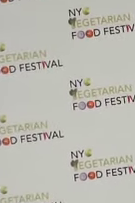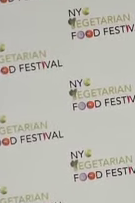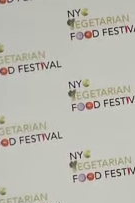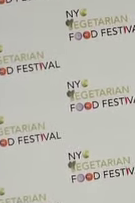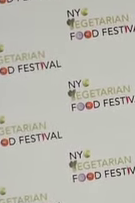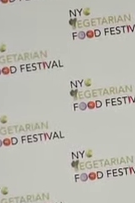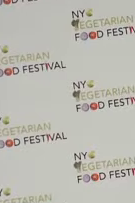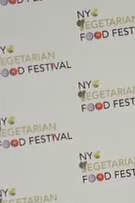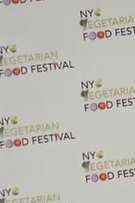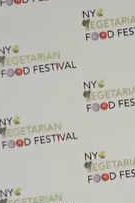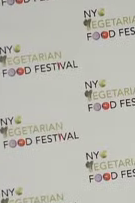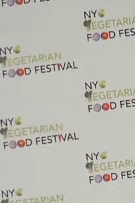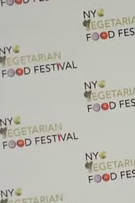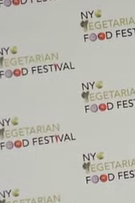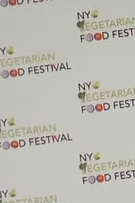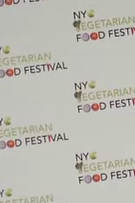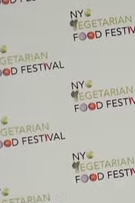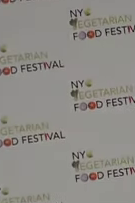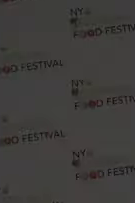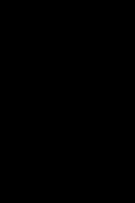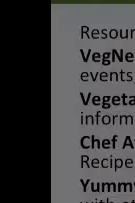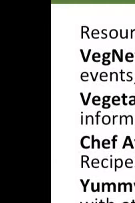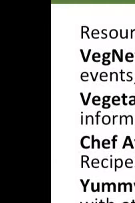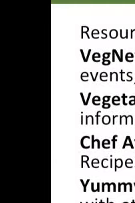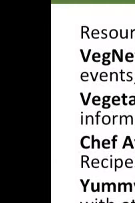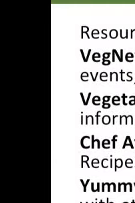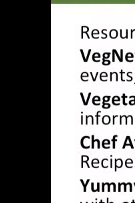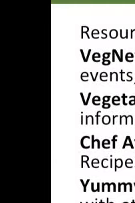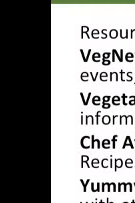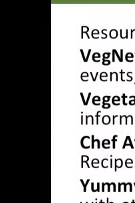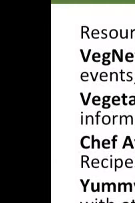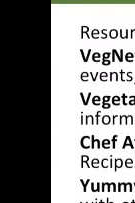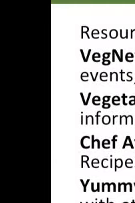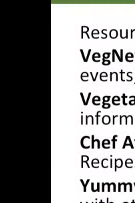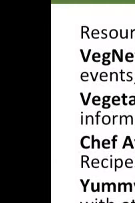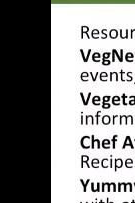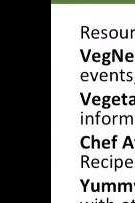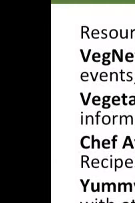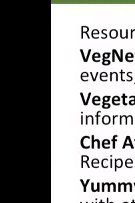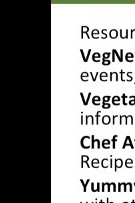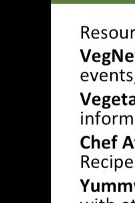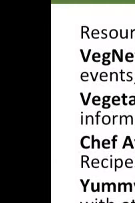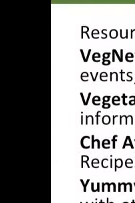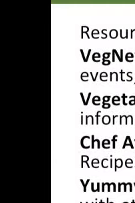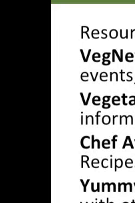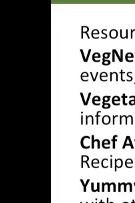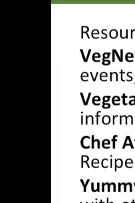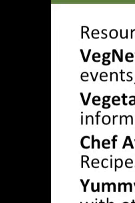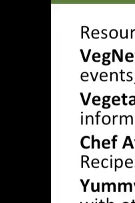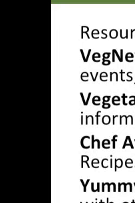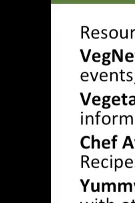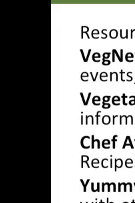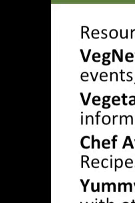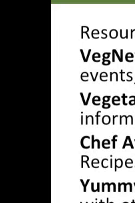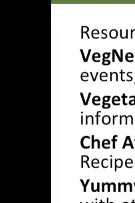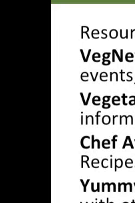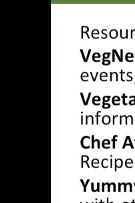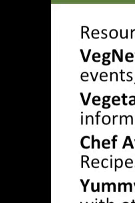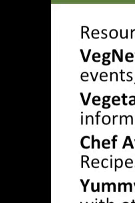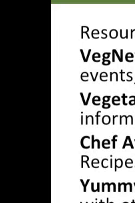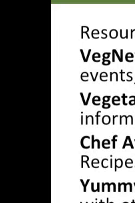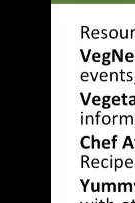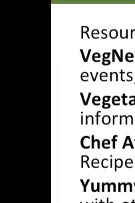more and more products are coming out every single day. So let's look at some resources. One is Veg News. I love that magazine. You